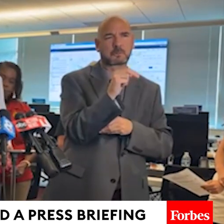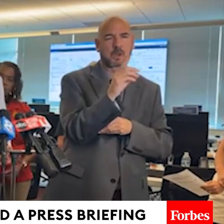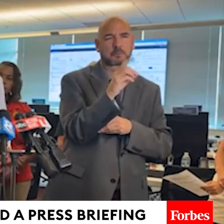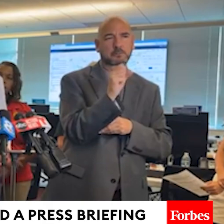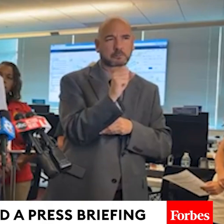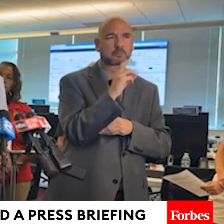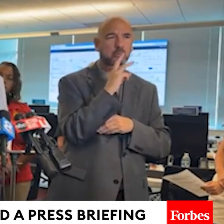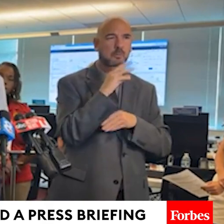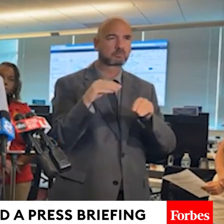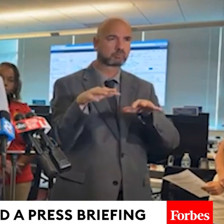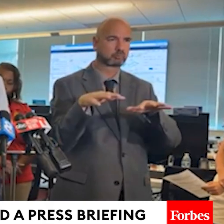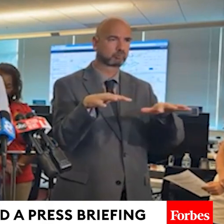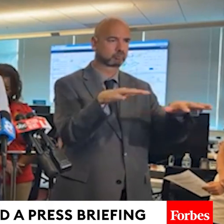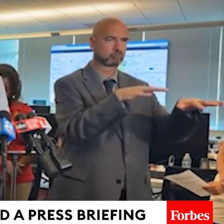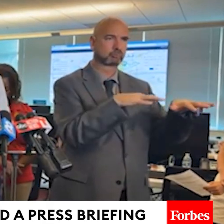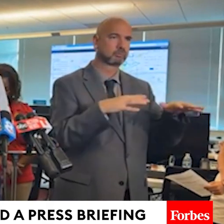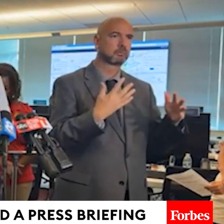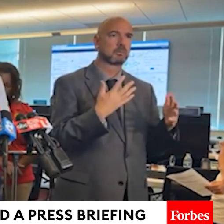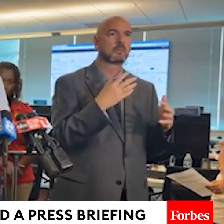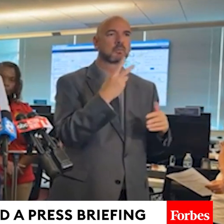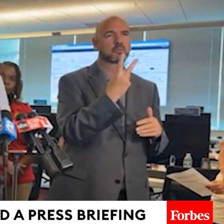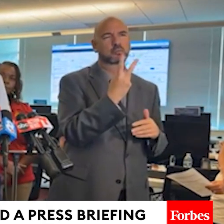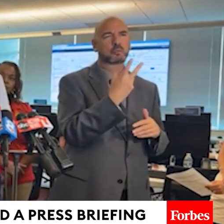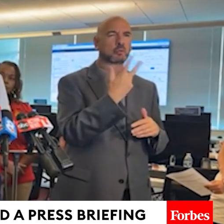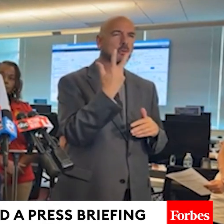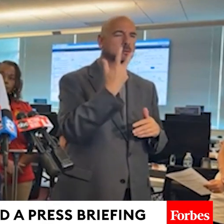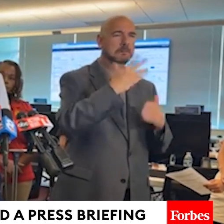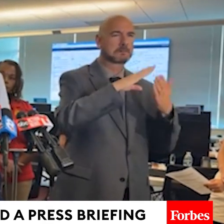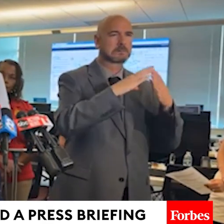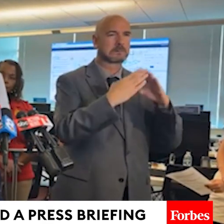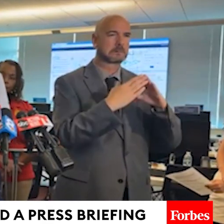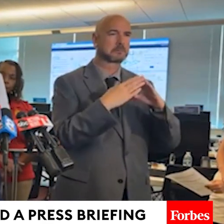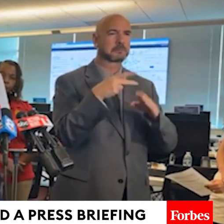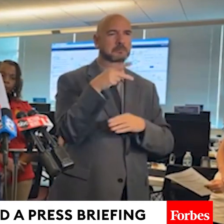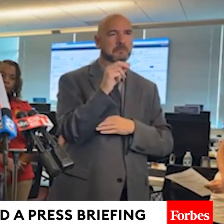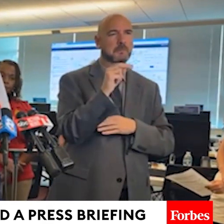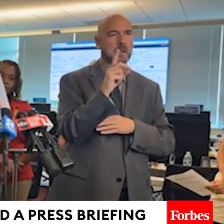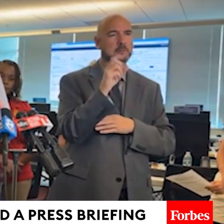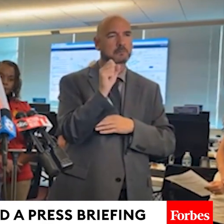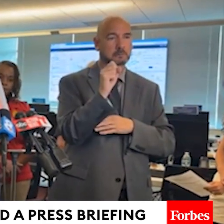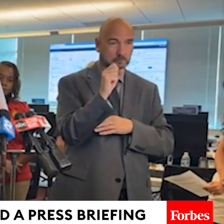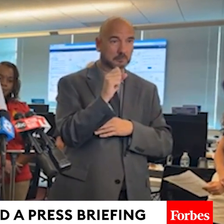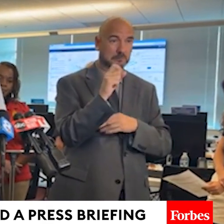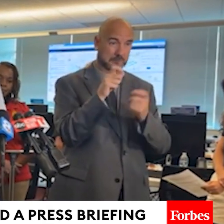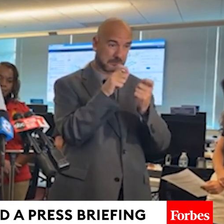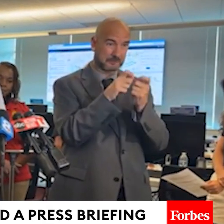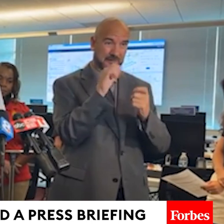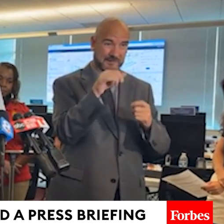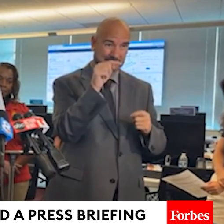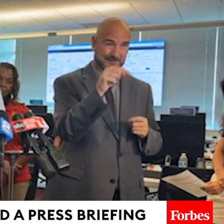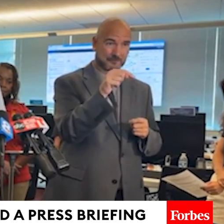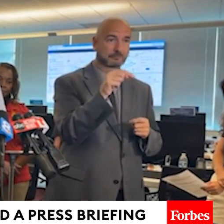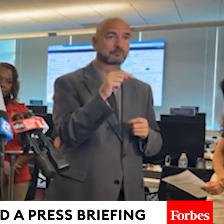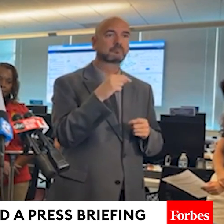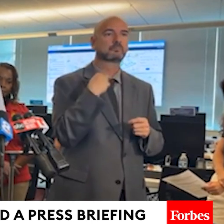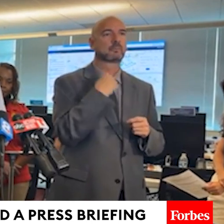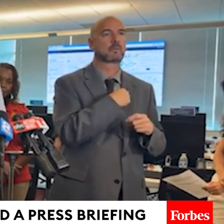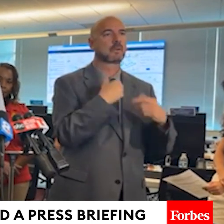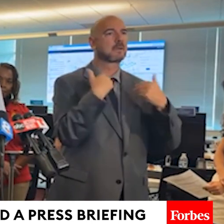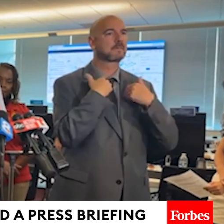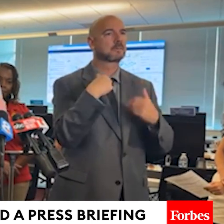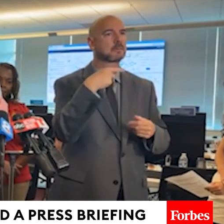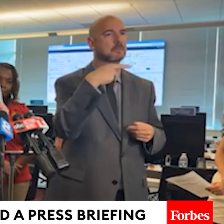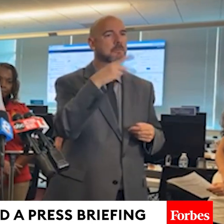3 city ponds there. And that particular location, we do have pumps in